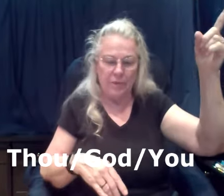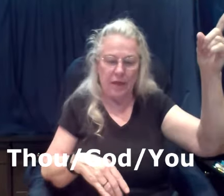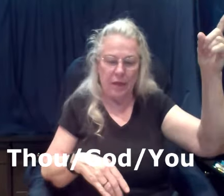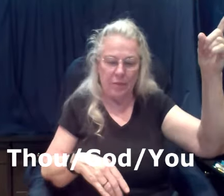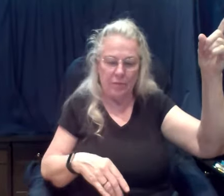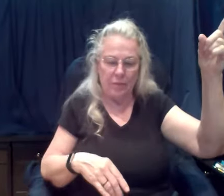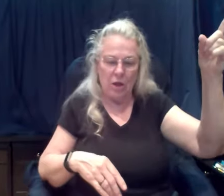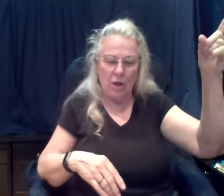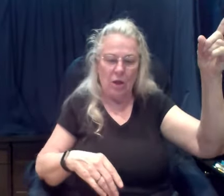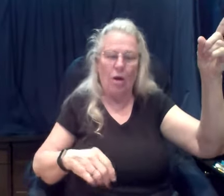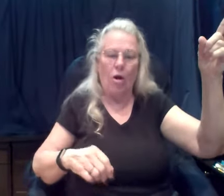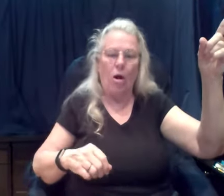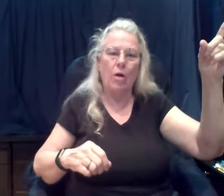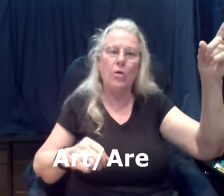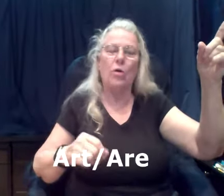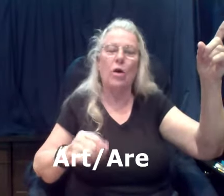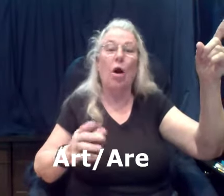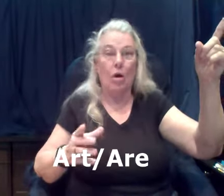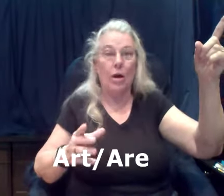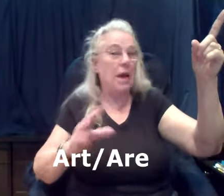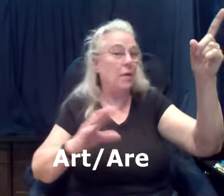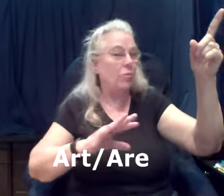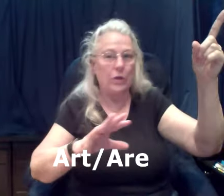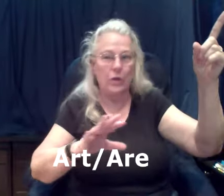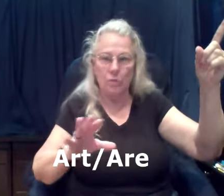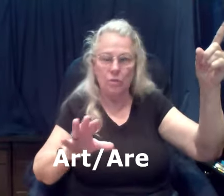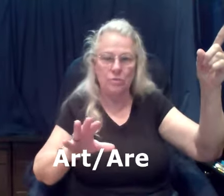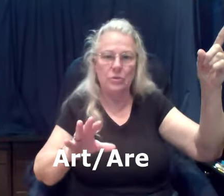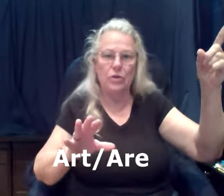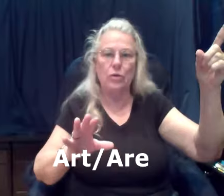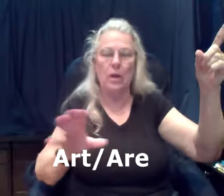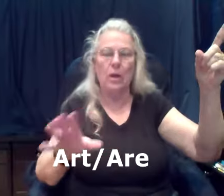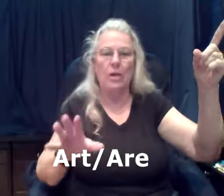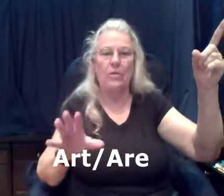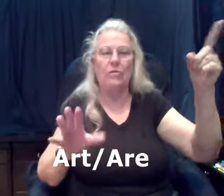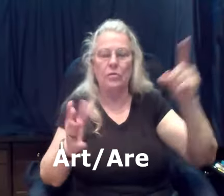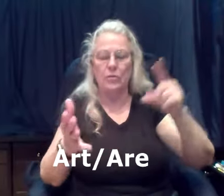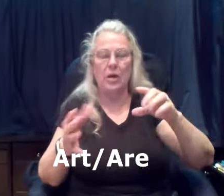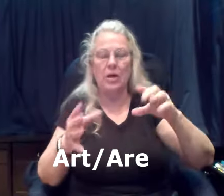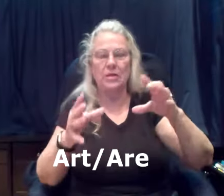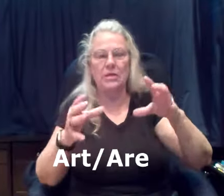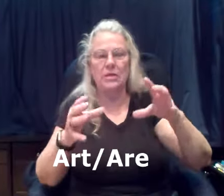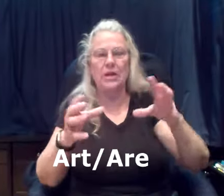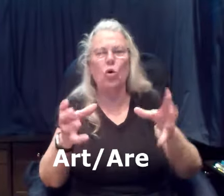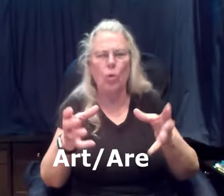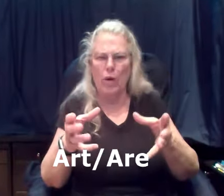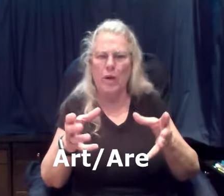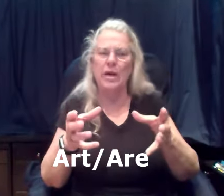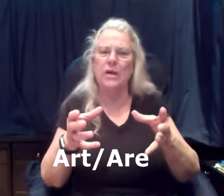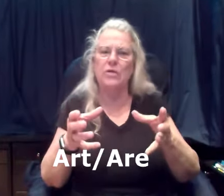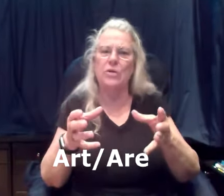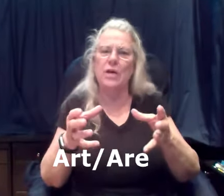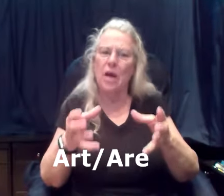Him. Art or are, and we don't do a lot of those because it's incorporated into the